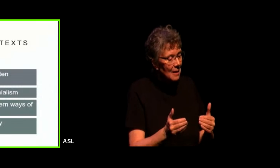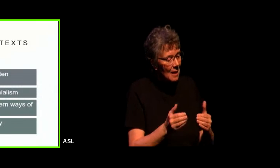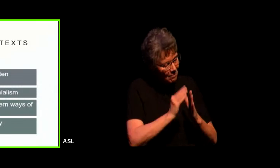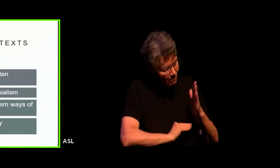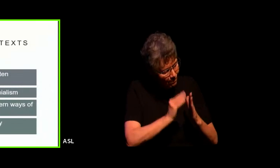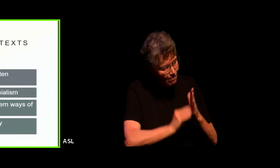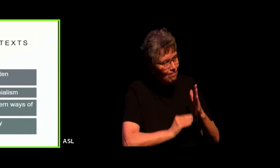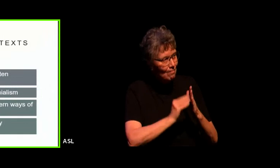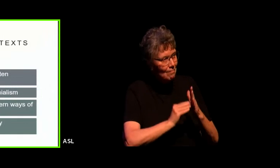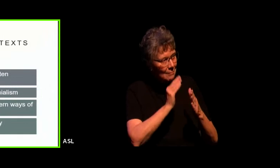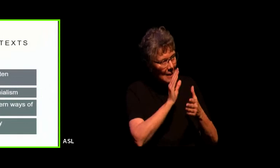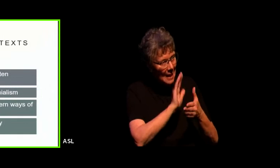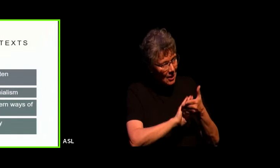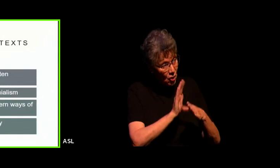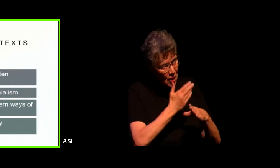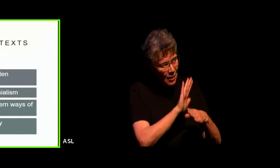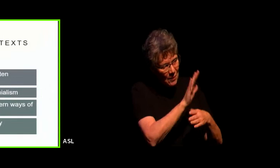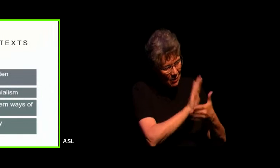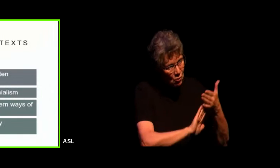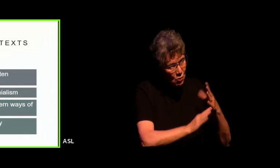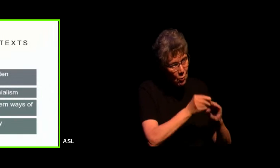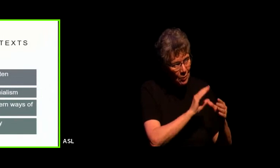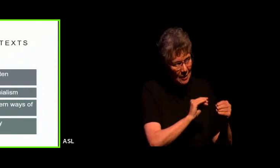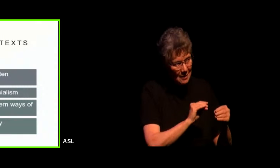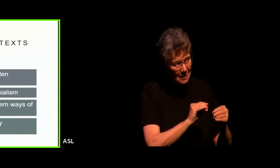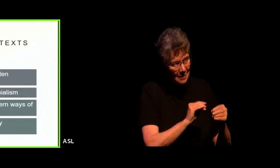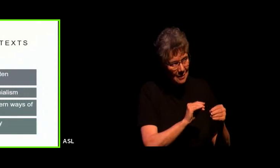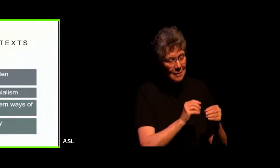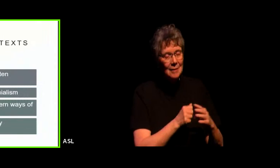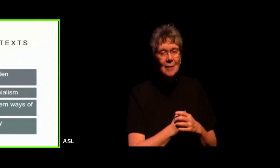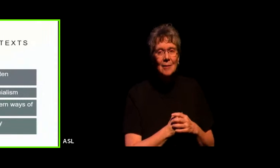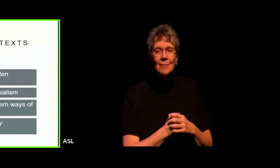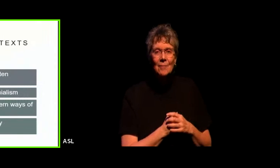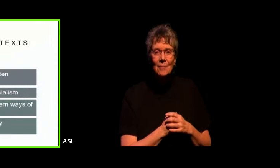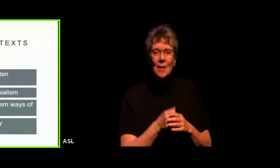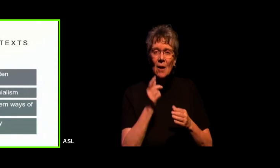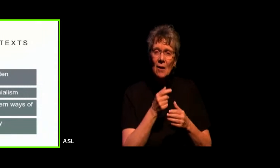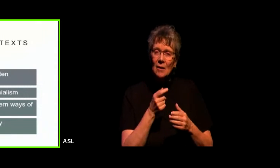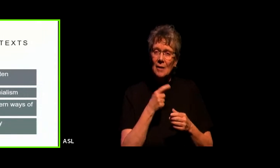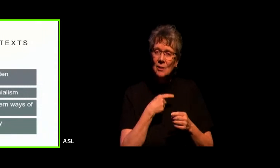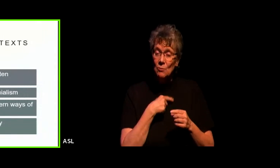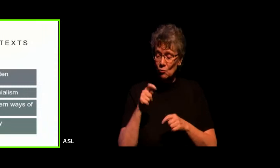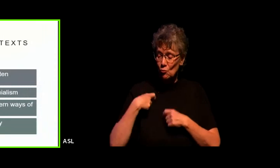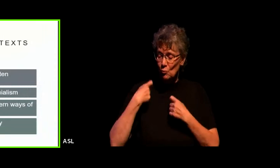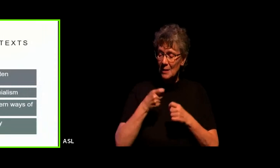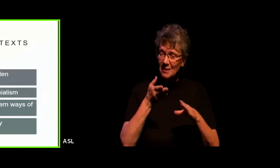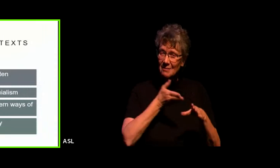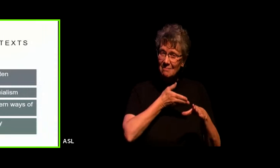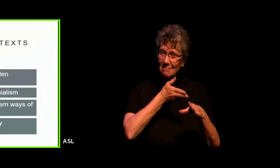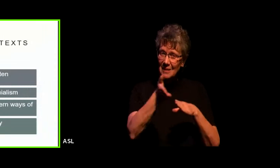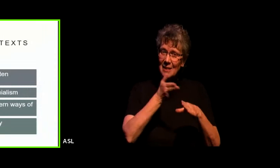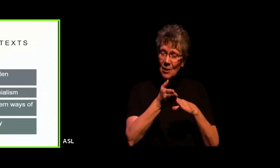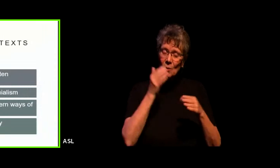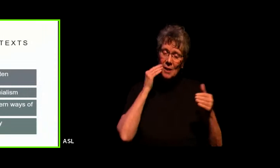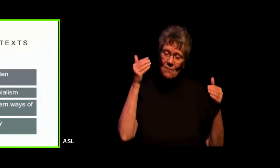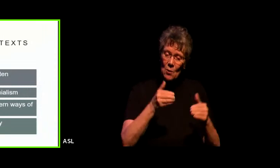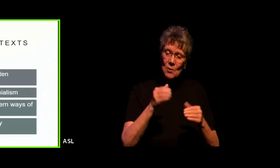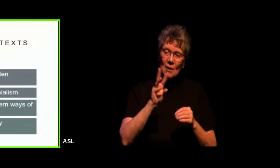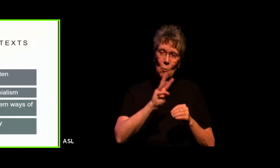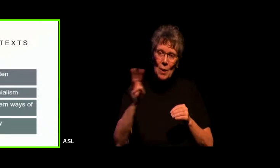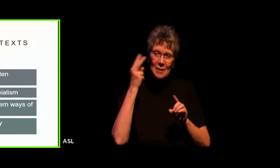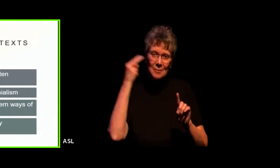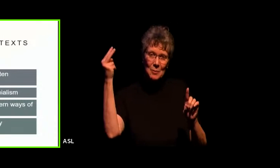Archaeology also has traditionally really centered empiricism and Western ways of knowing. So Elmer created us an ethical space here